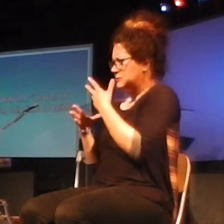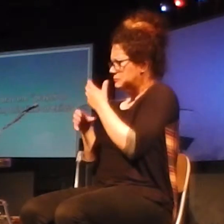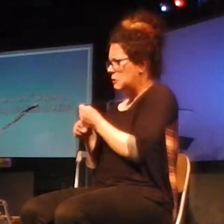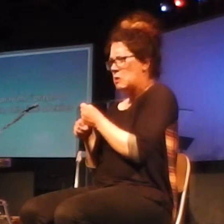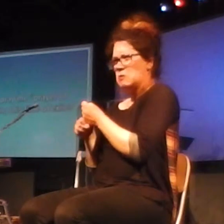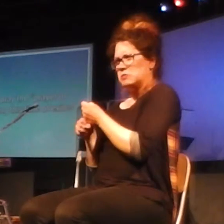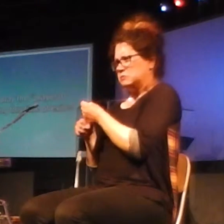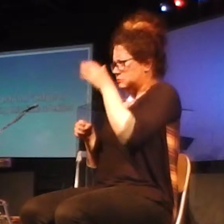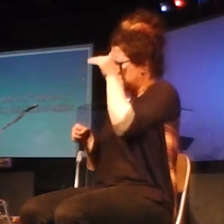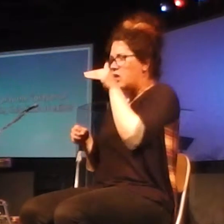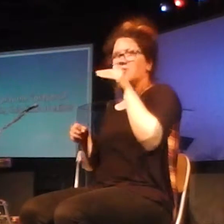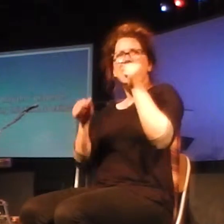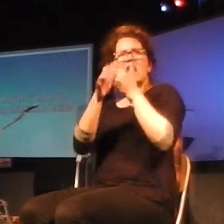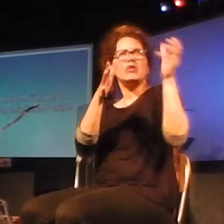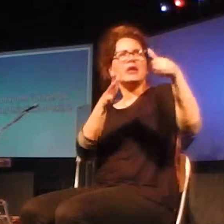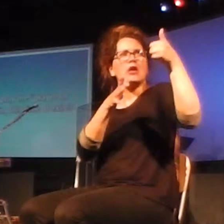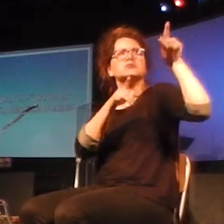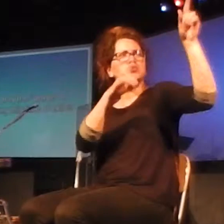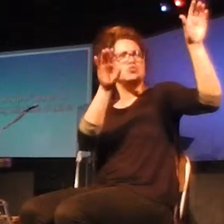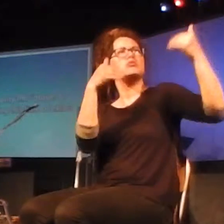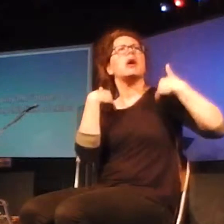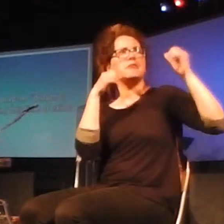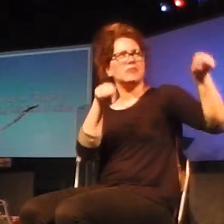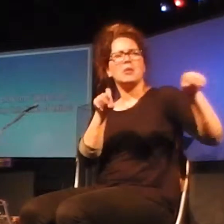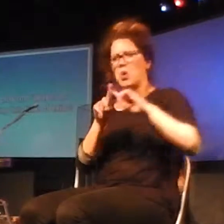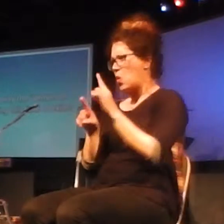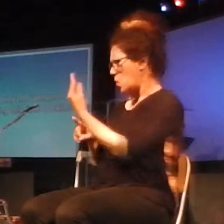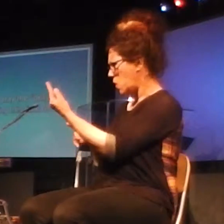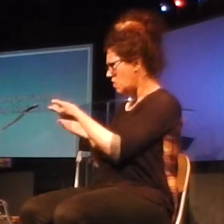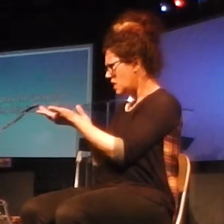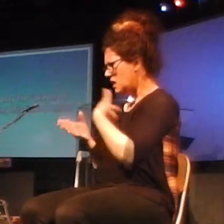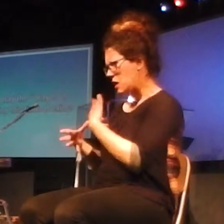me except there's this thing.